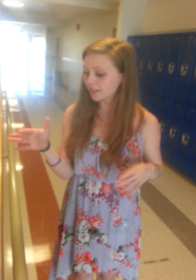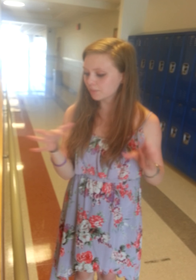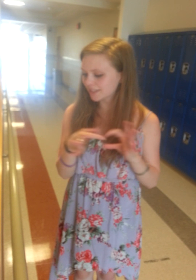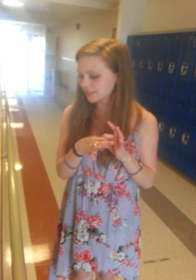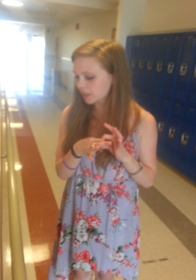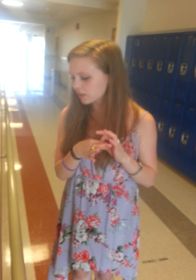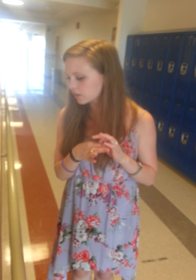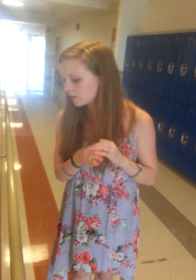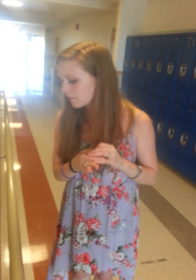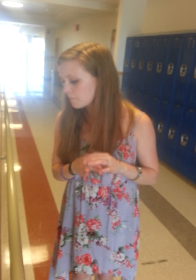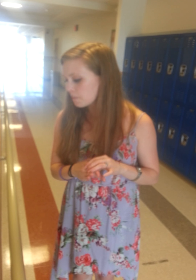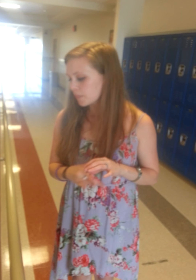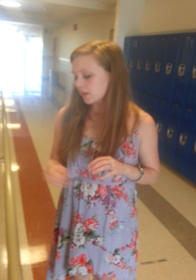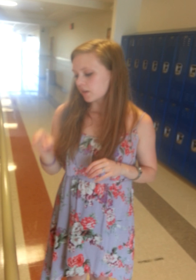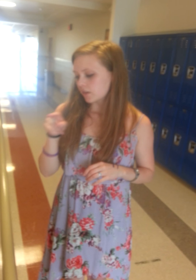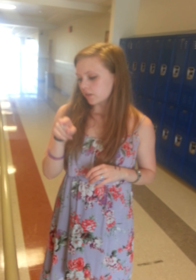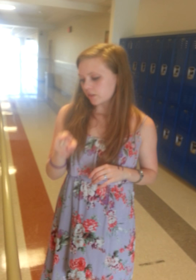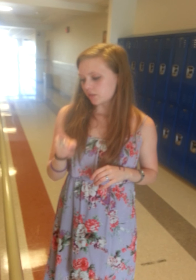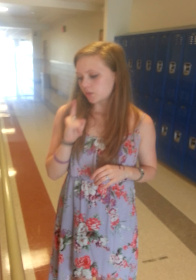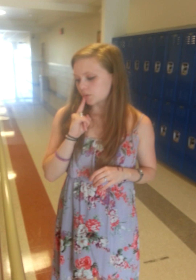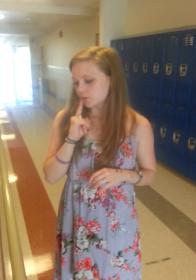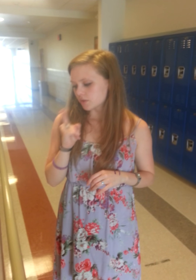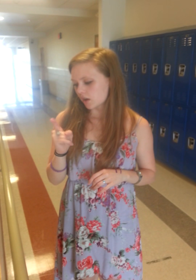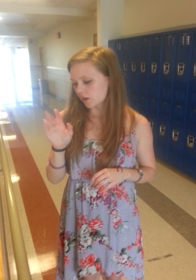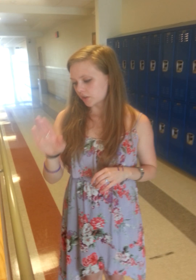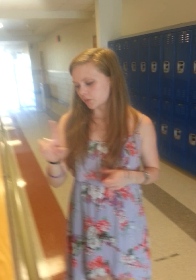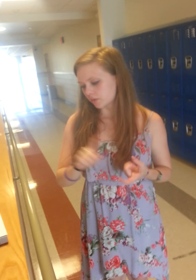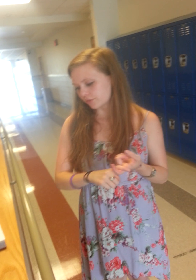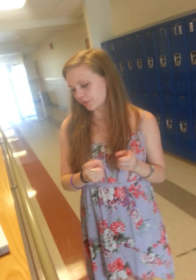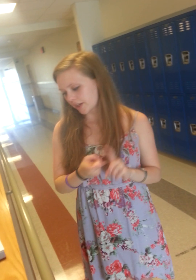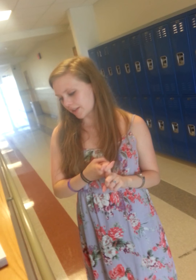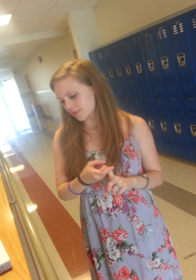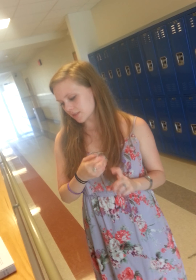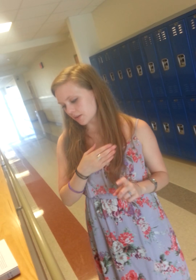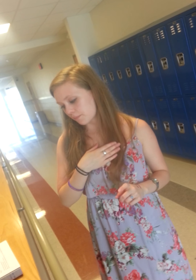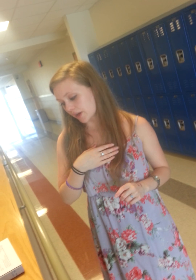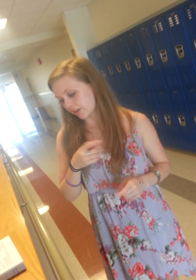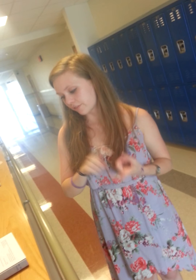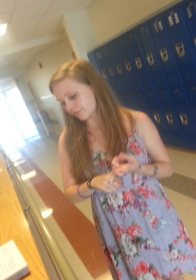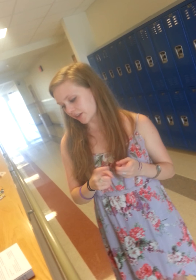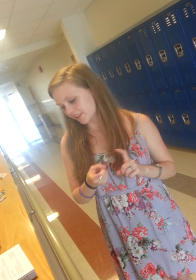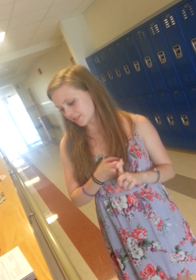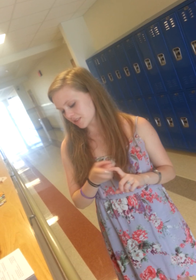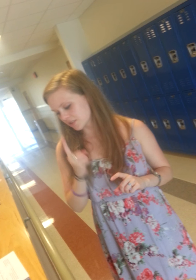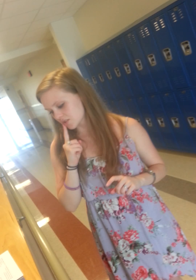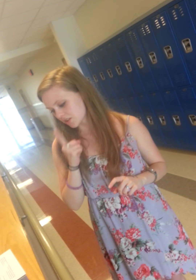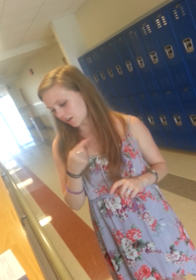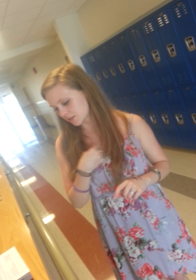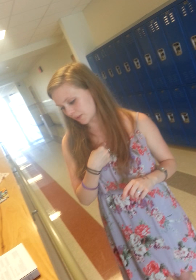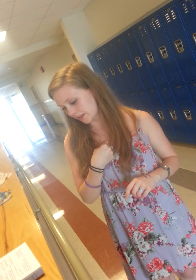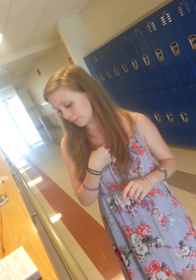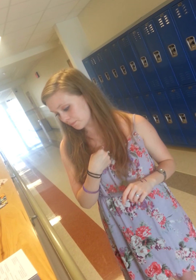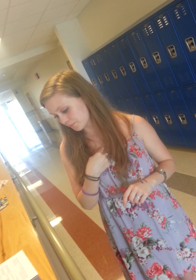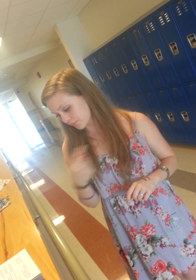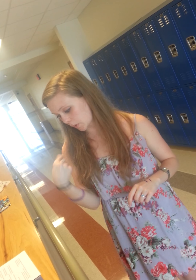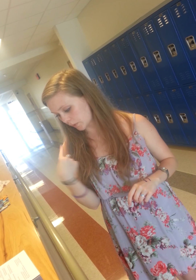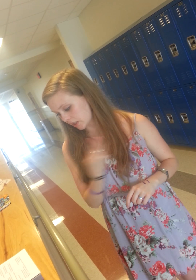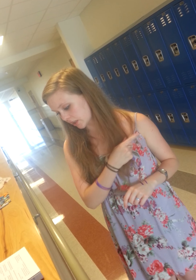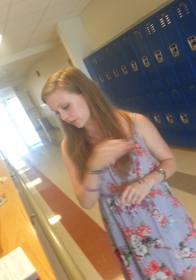back together. You talk your friend, my friend, talk to me. We are